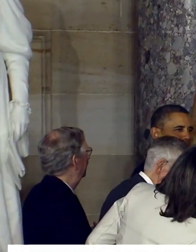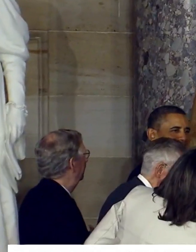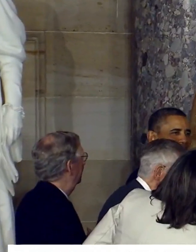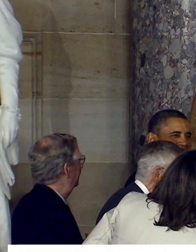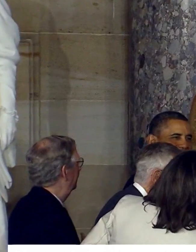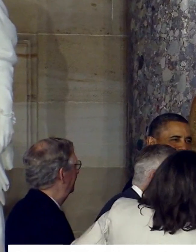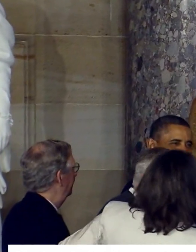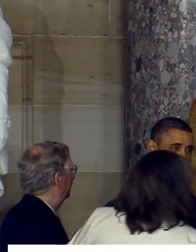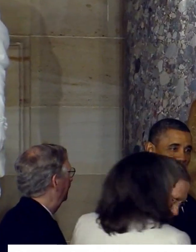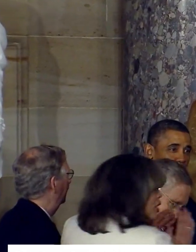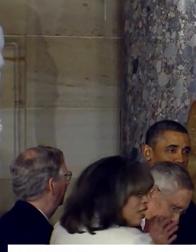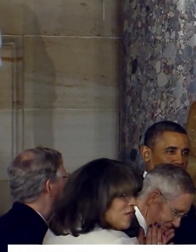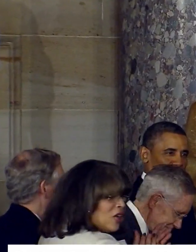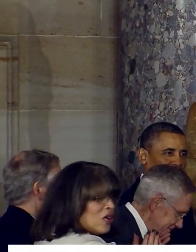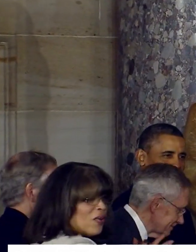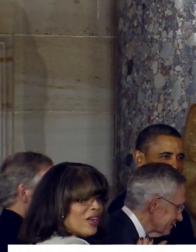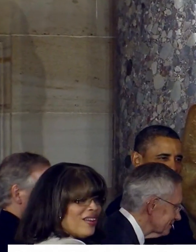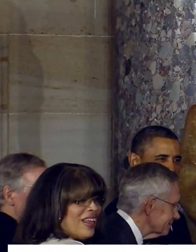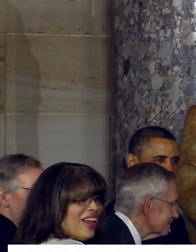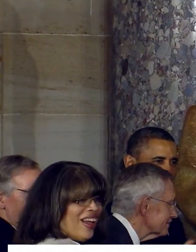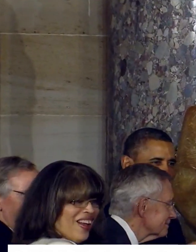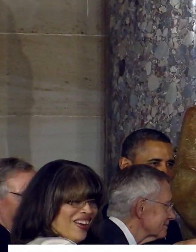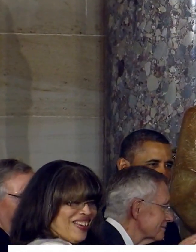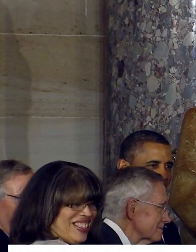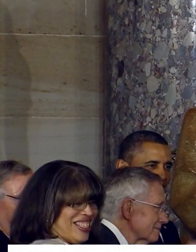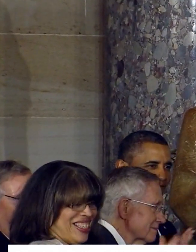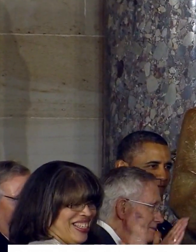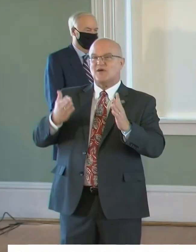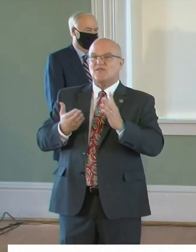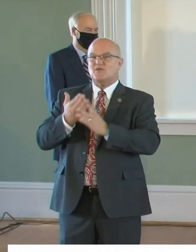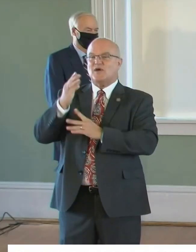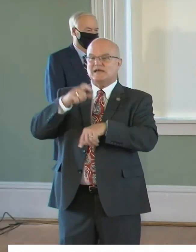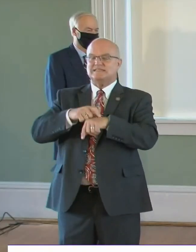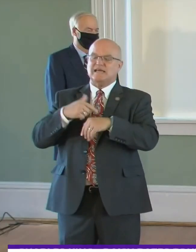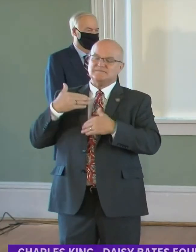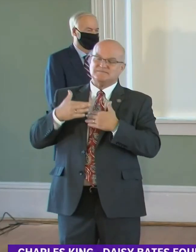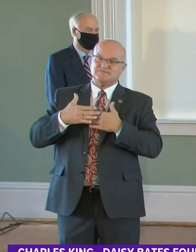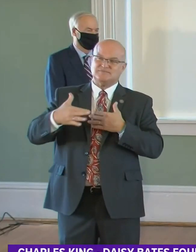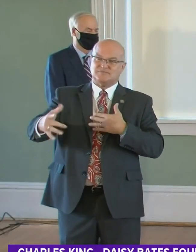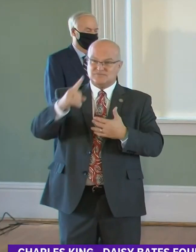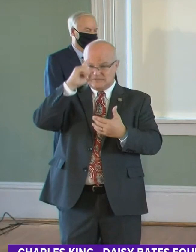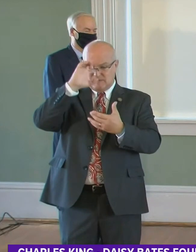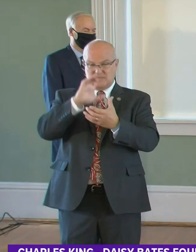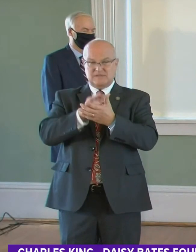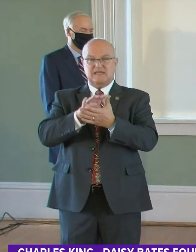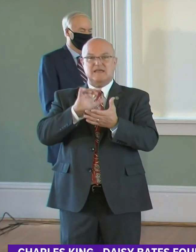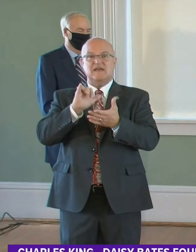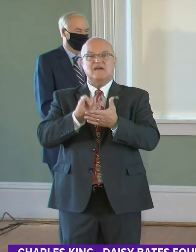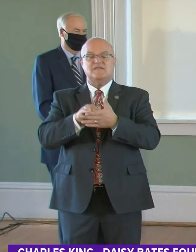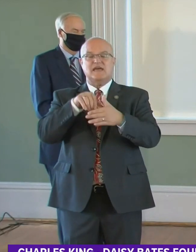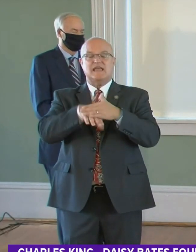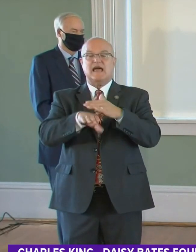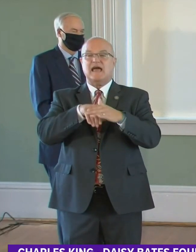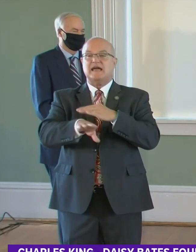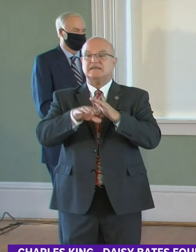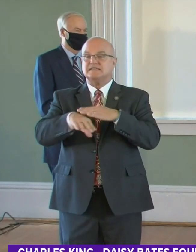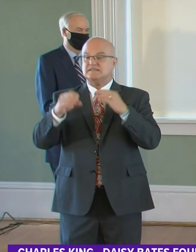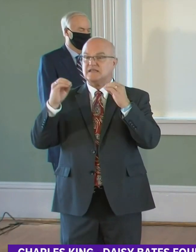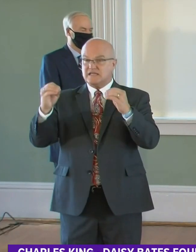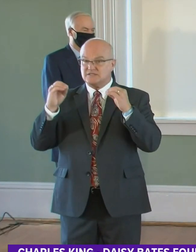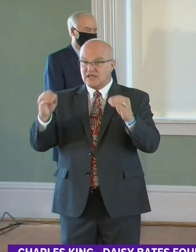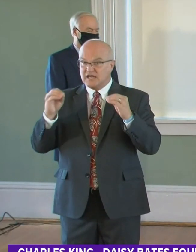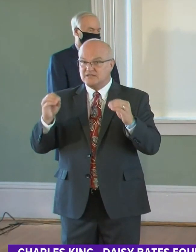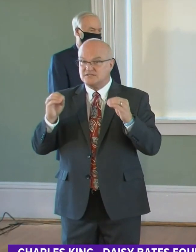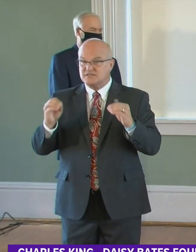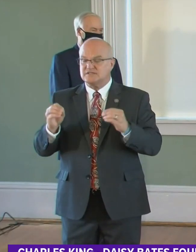Parks. We'll stand as a testament throughout time to the belief that access to education